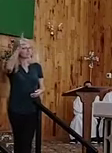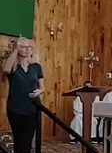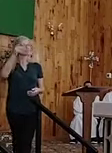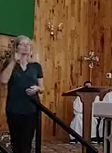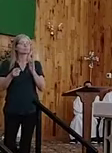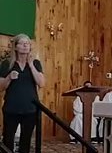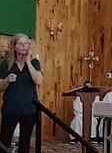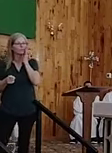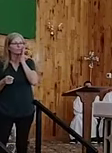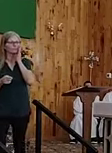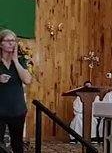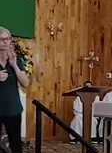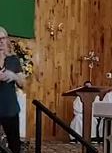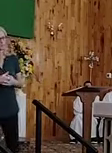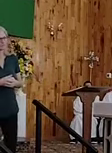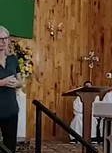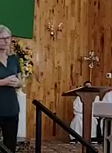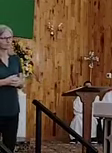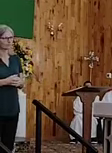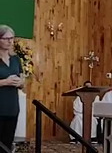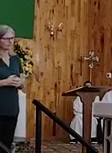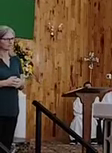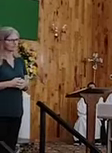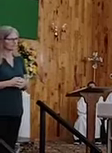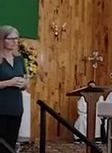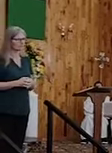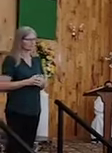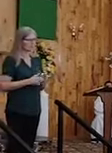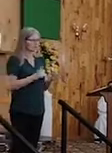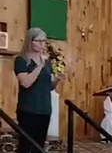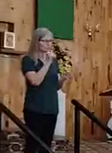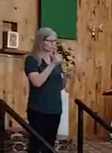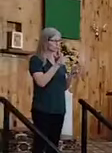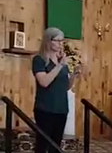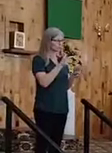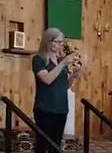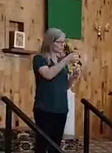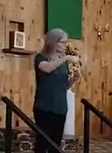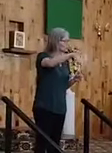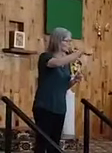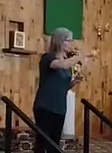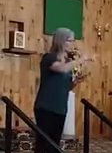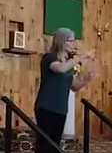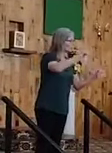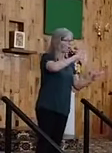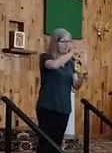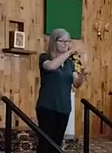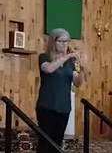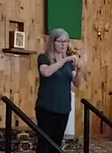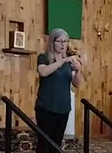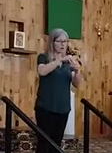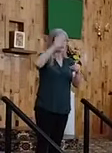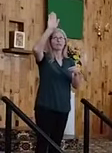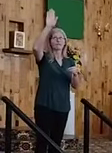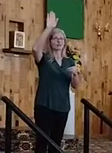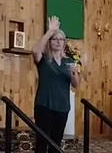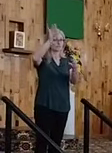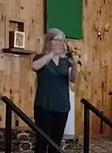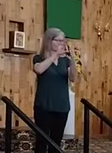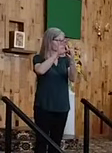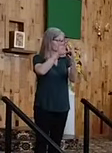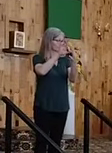it. Don't leave yourself out. Hello? You are part of the perfection of what is. I'll tell you